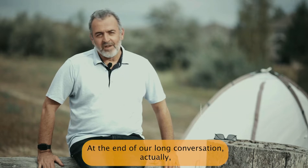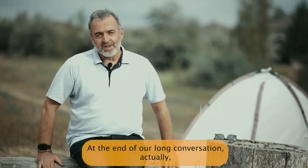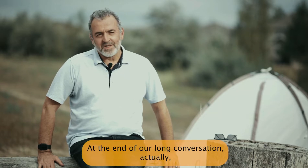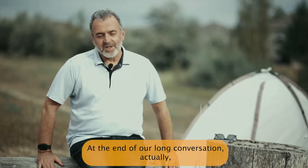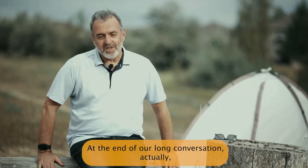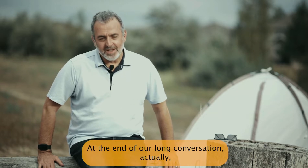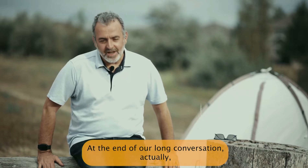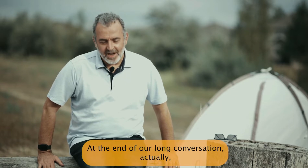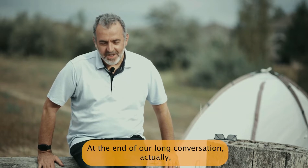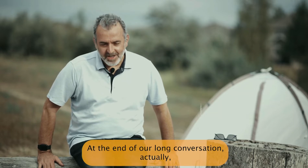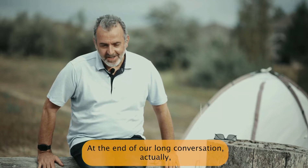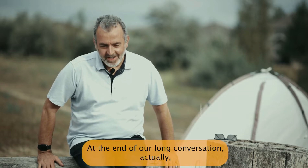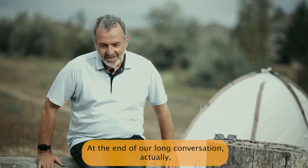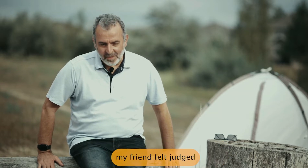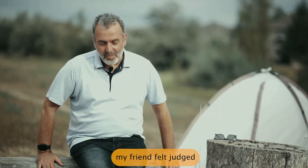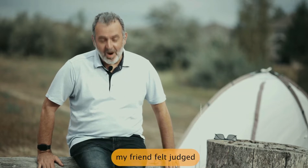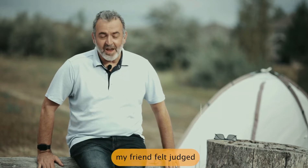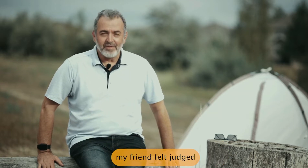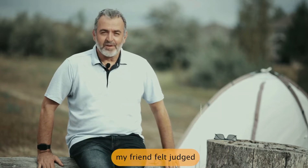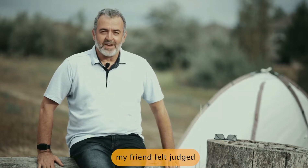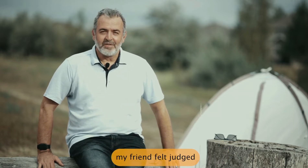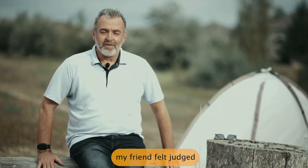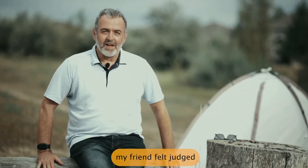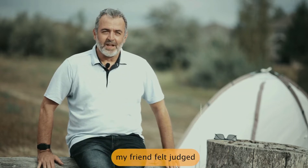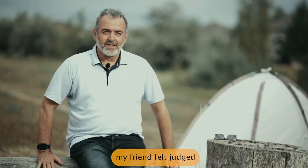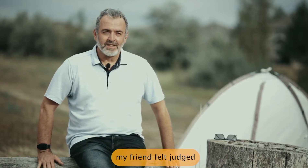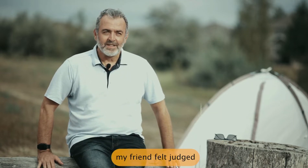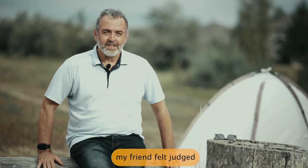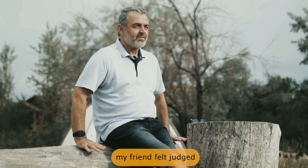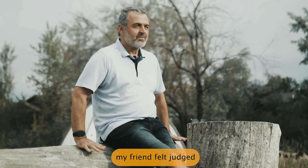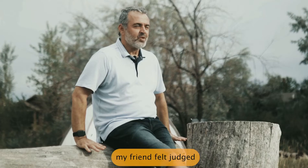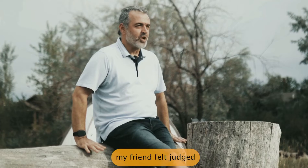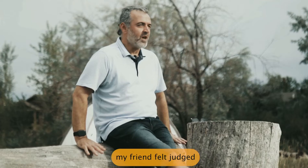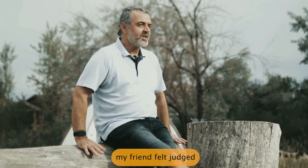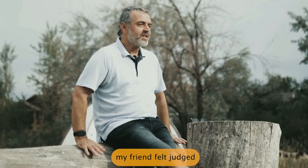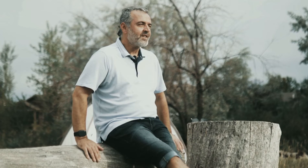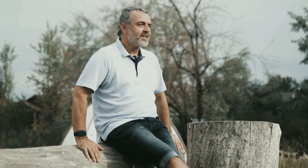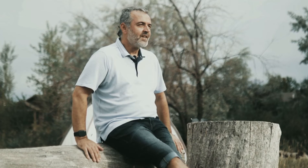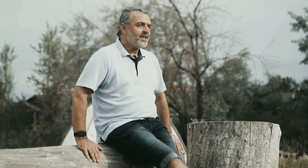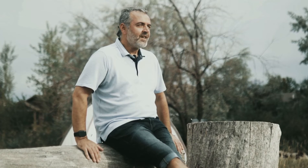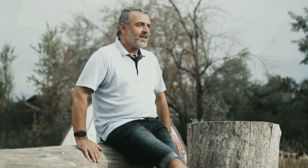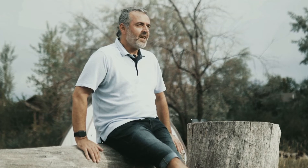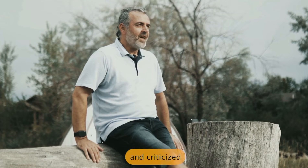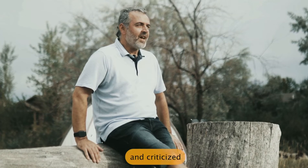long conversation, actually, my friend felt judged